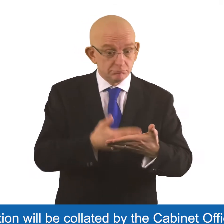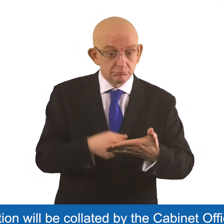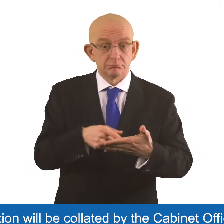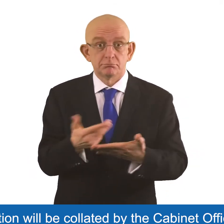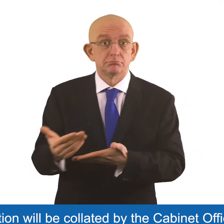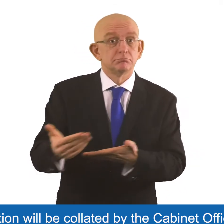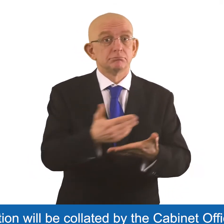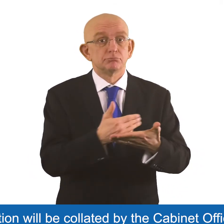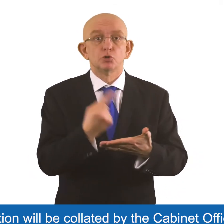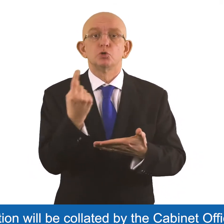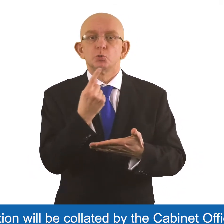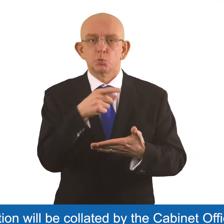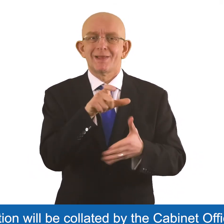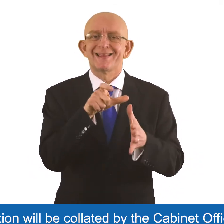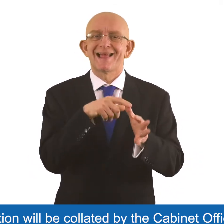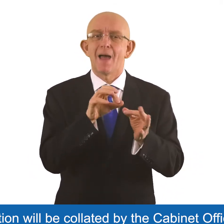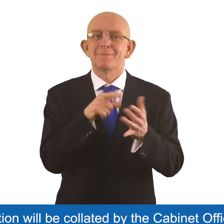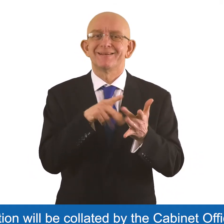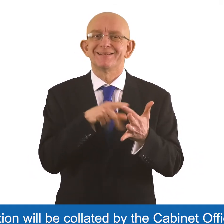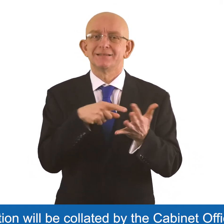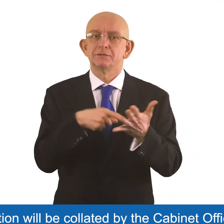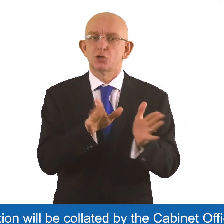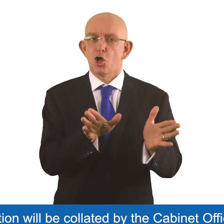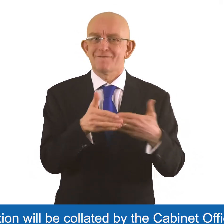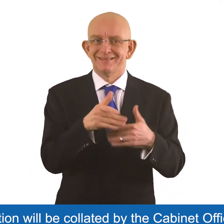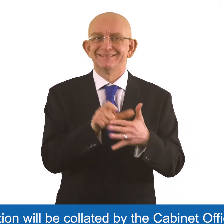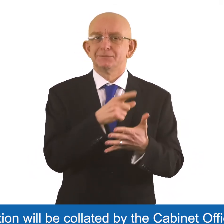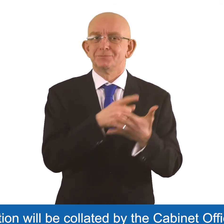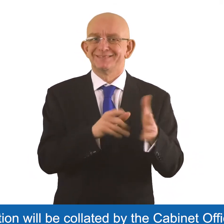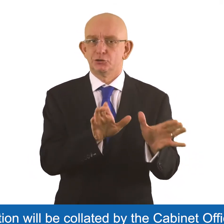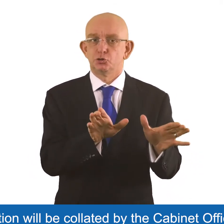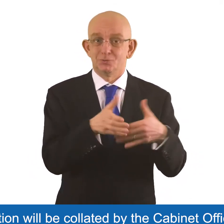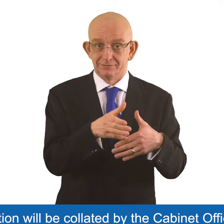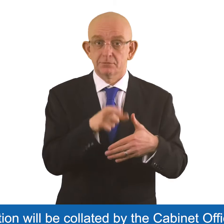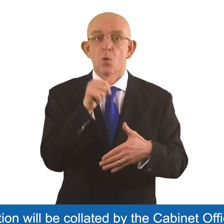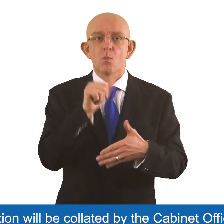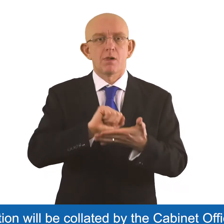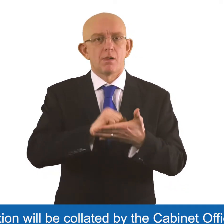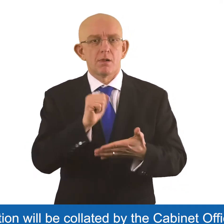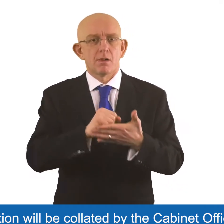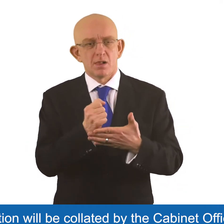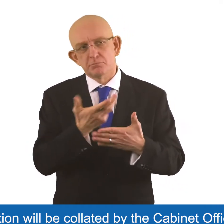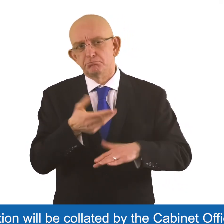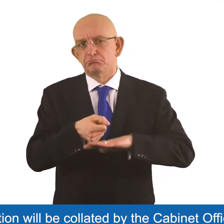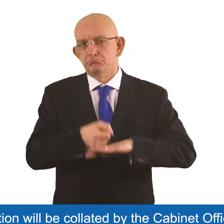31. The information will be collated by the Cabinet Office Disability Unit and published at least every 3